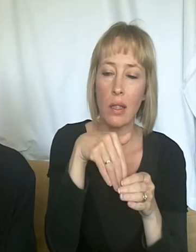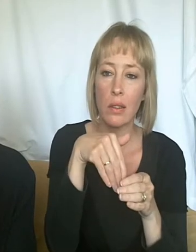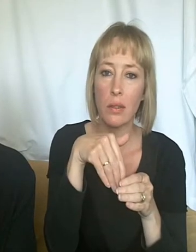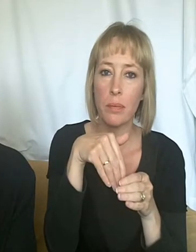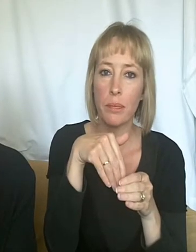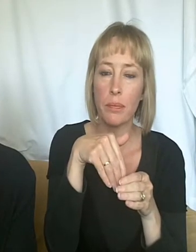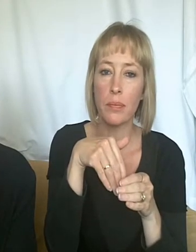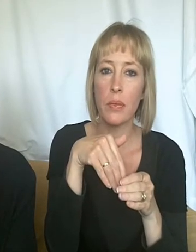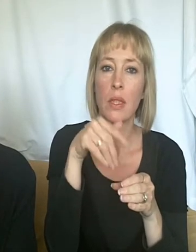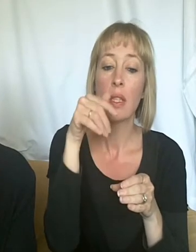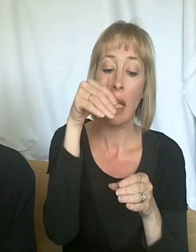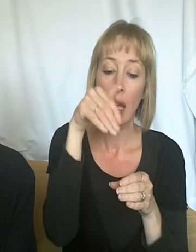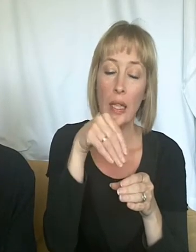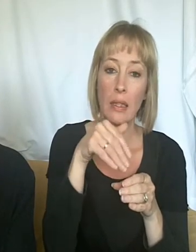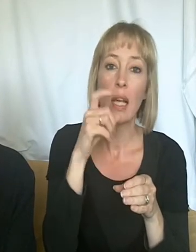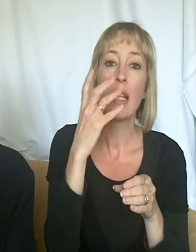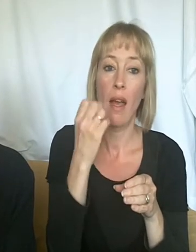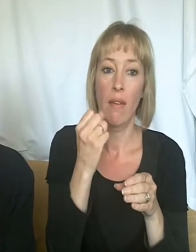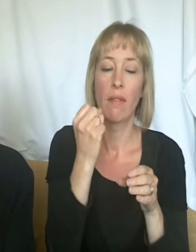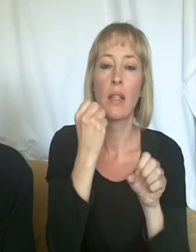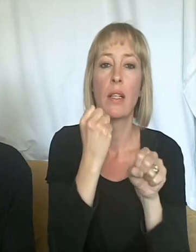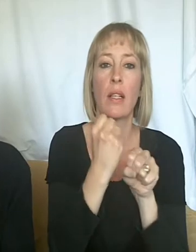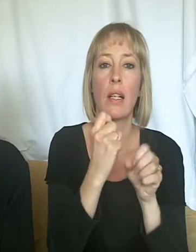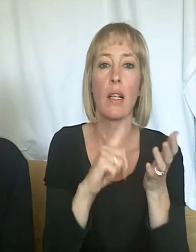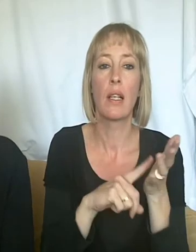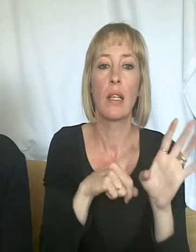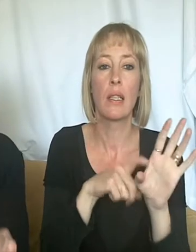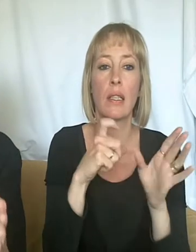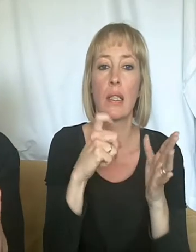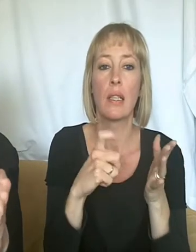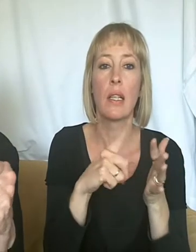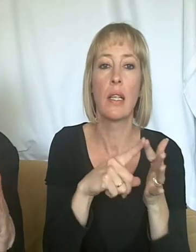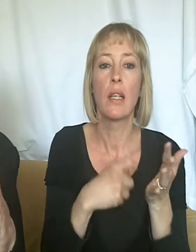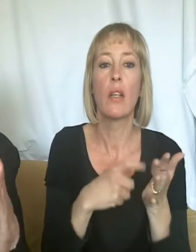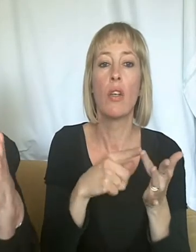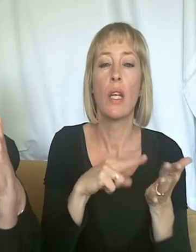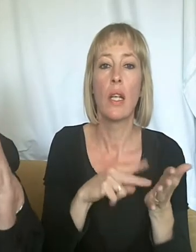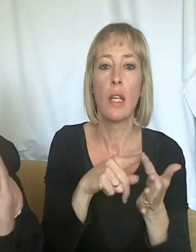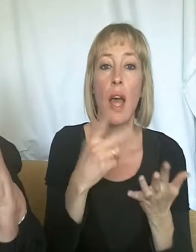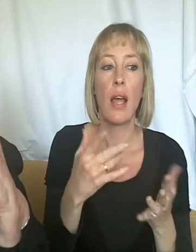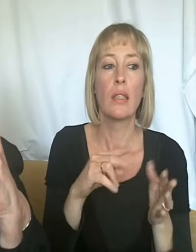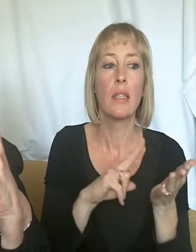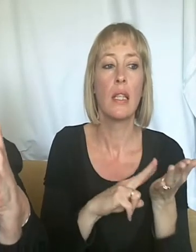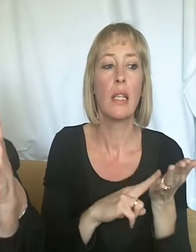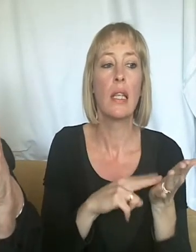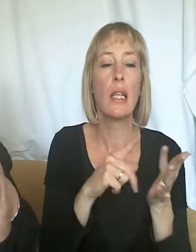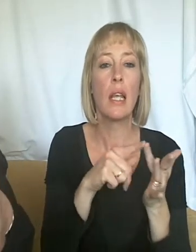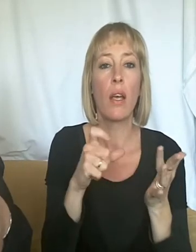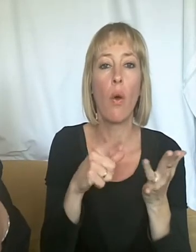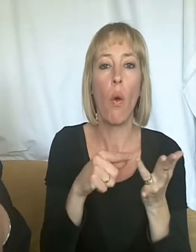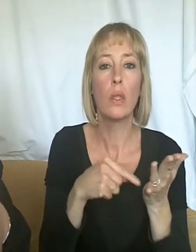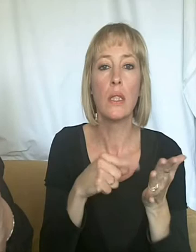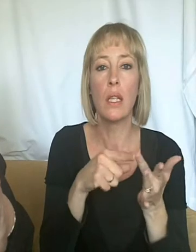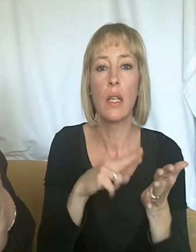there, and that is glycerine and nicotine. That is put on top of